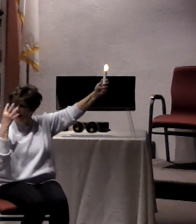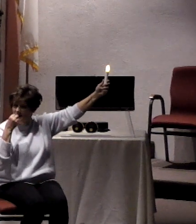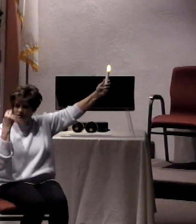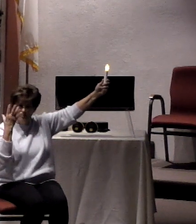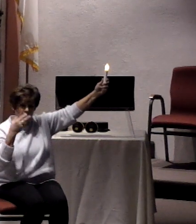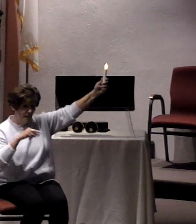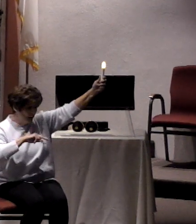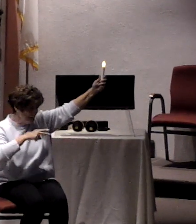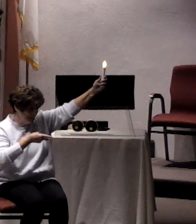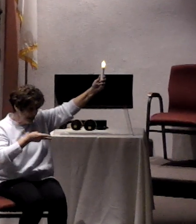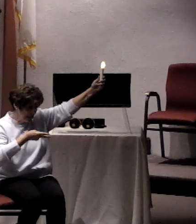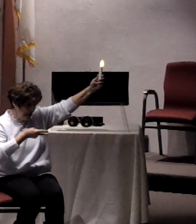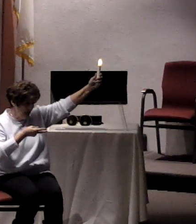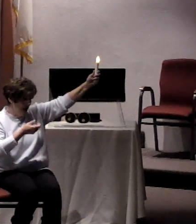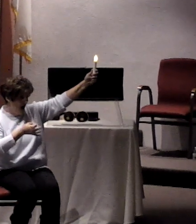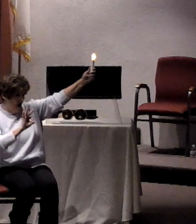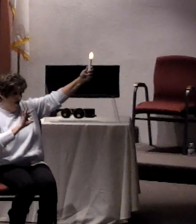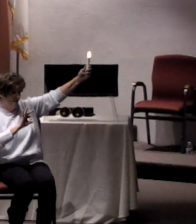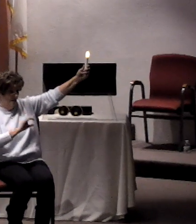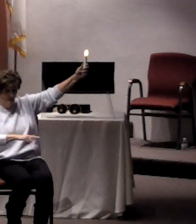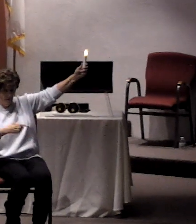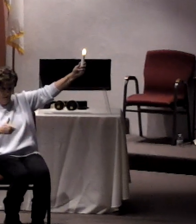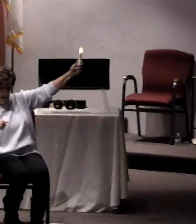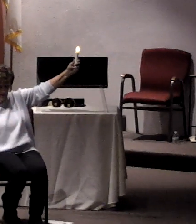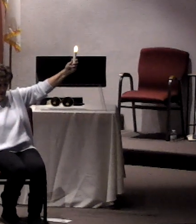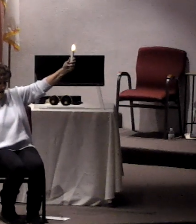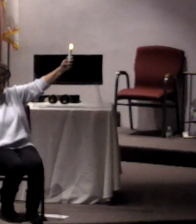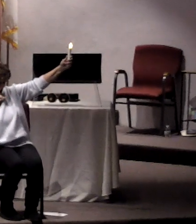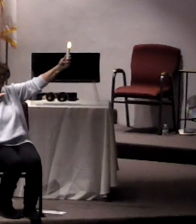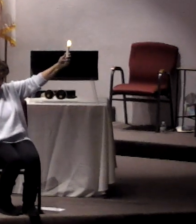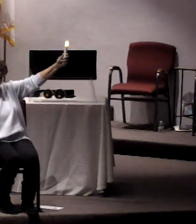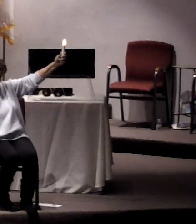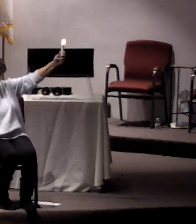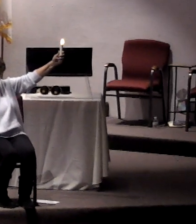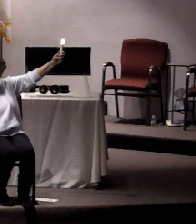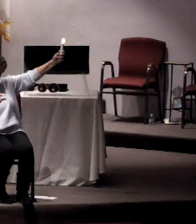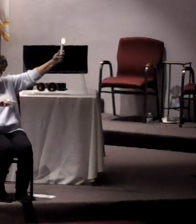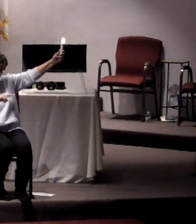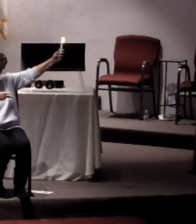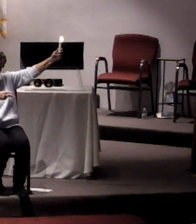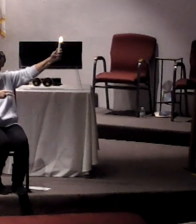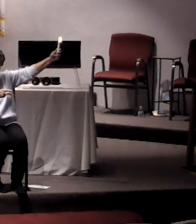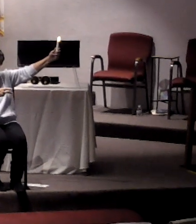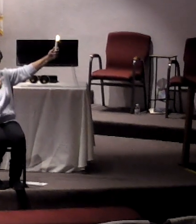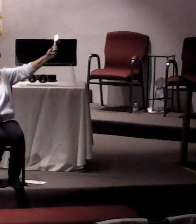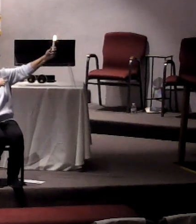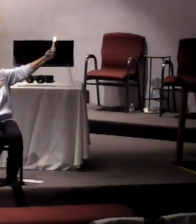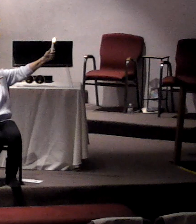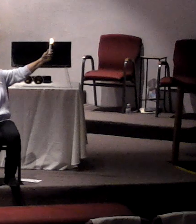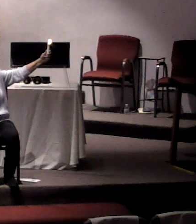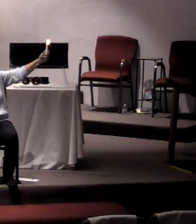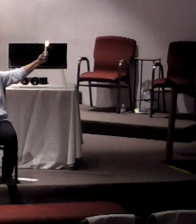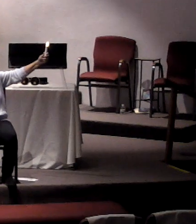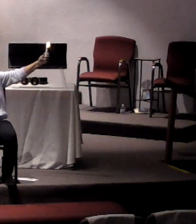The meaning of the passing of the light is that means in which one person hears the